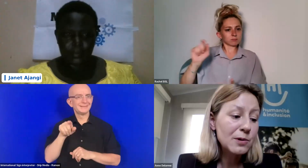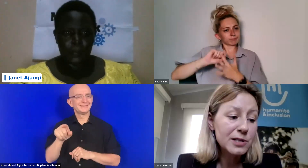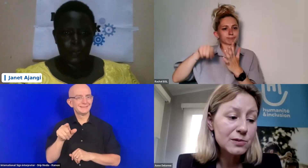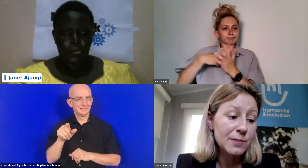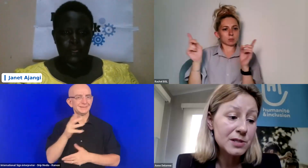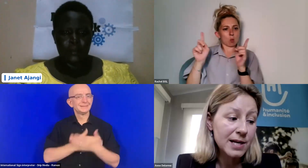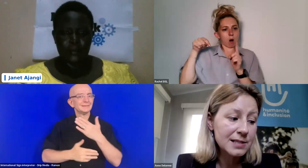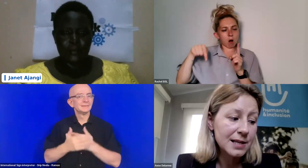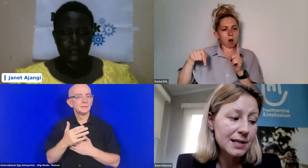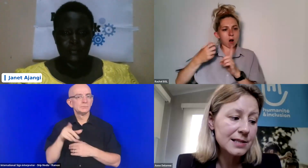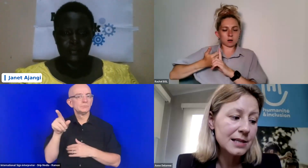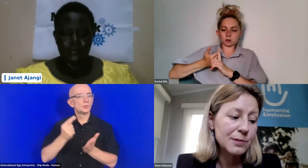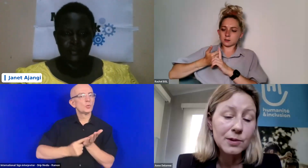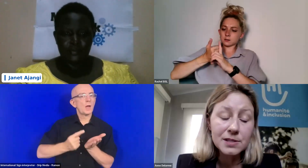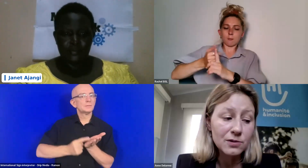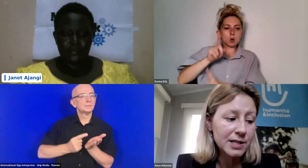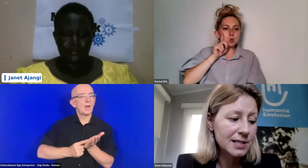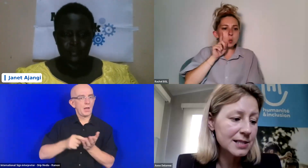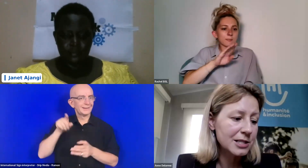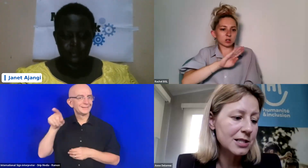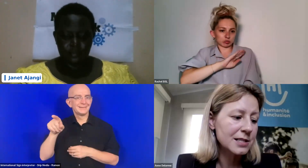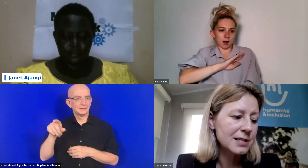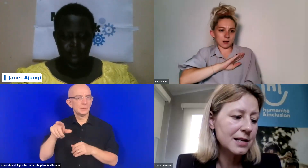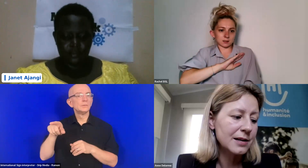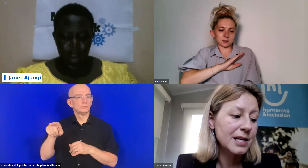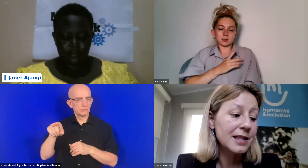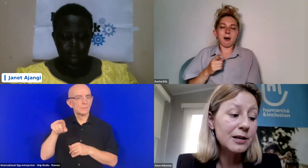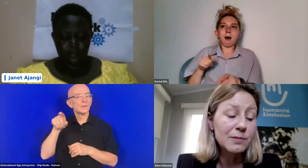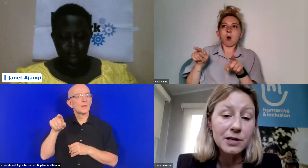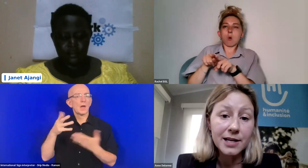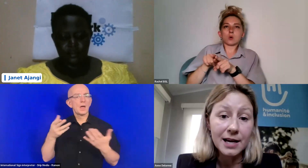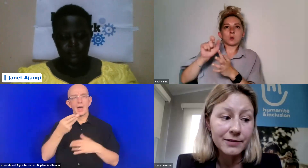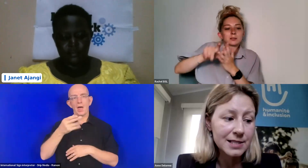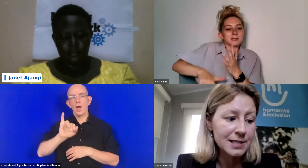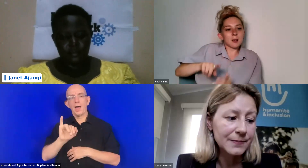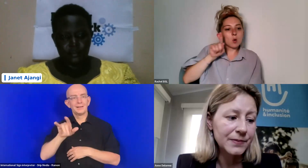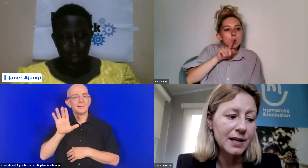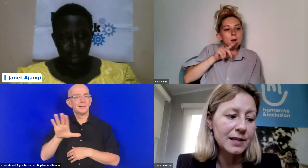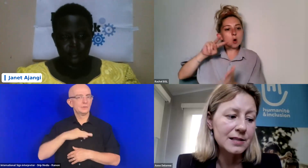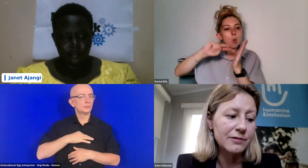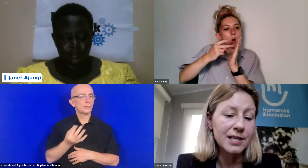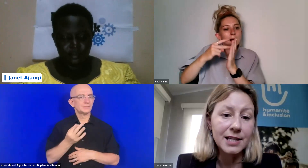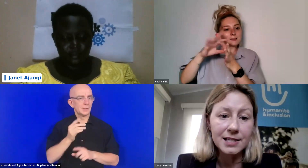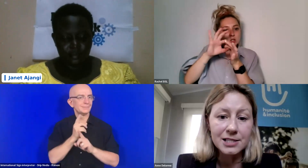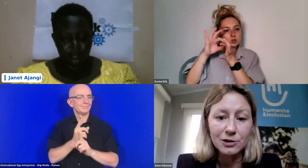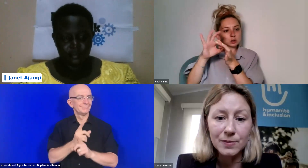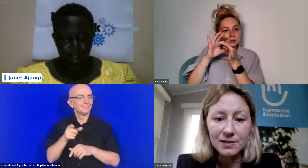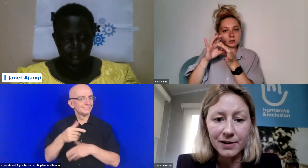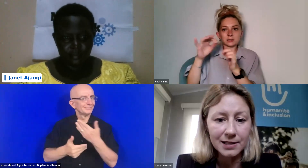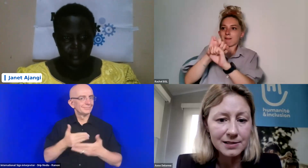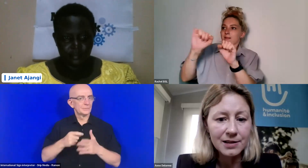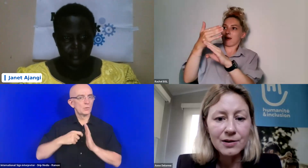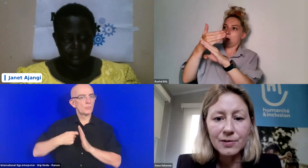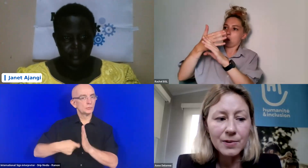rather supports women's rights and disabled women's organizations in their work on advocacy and fighting against